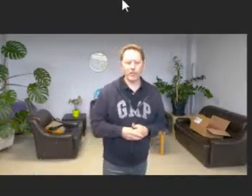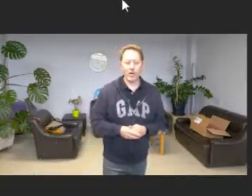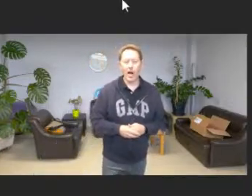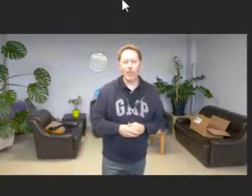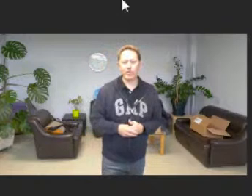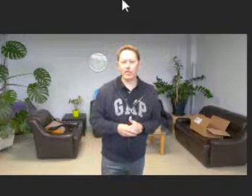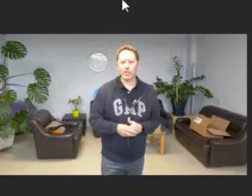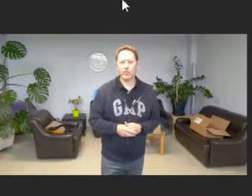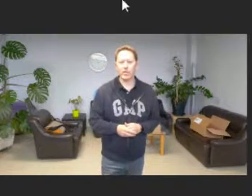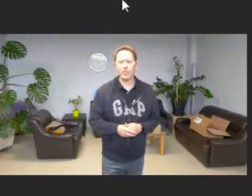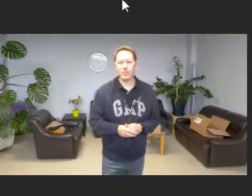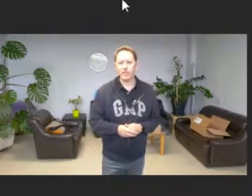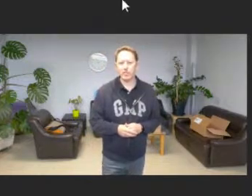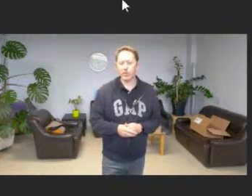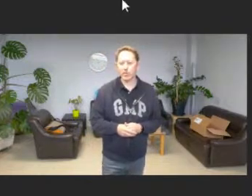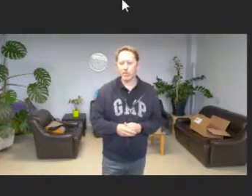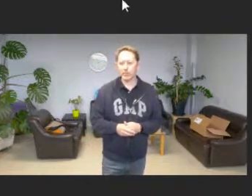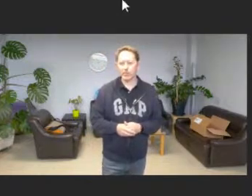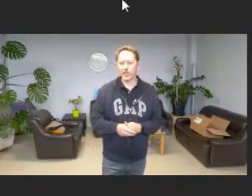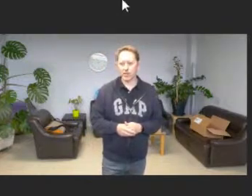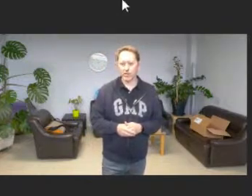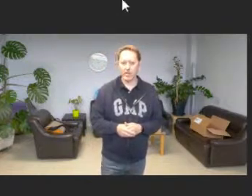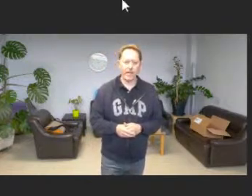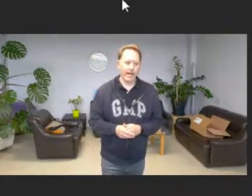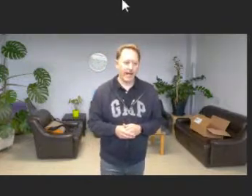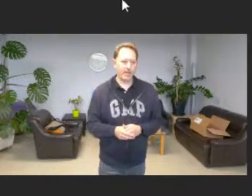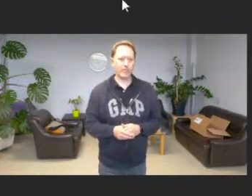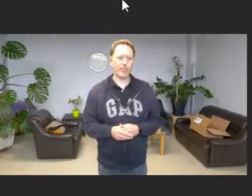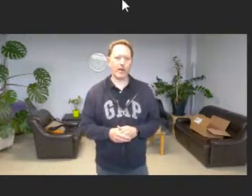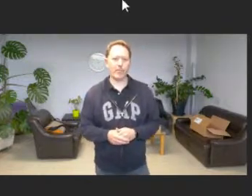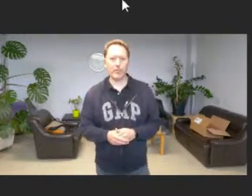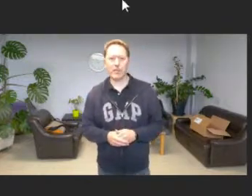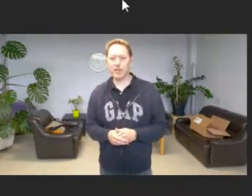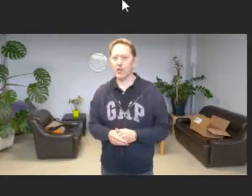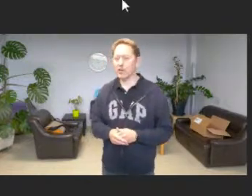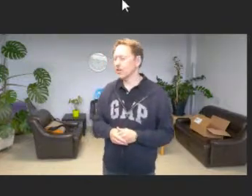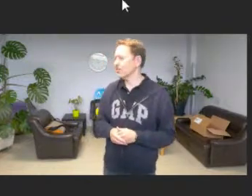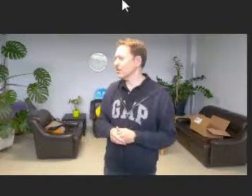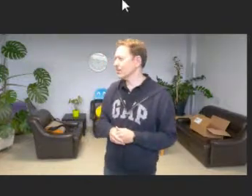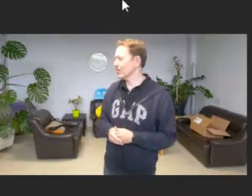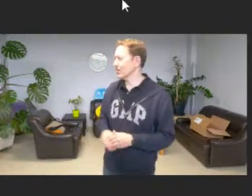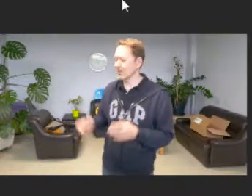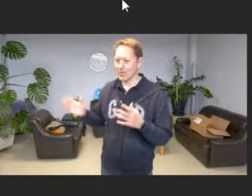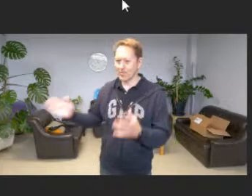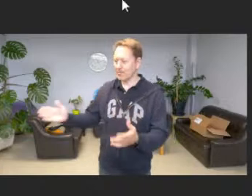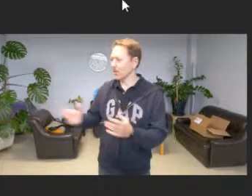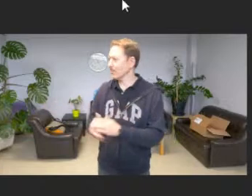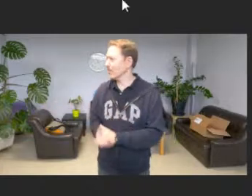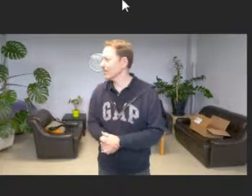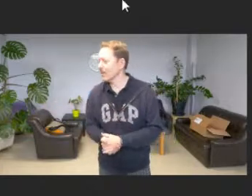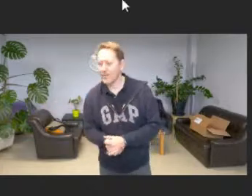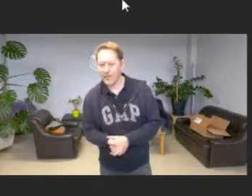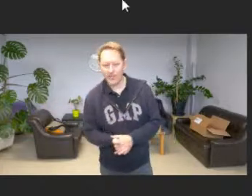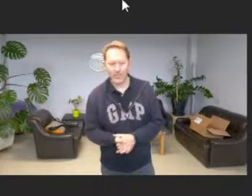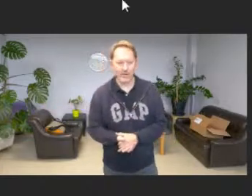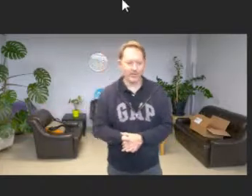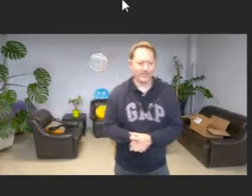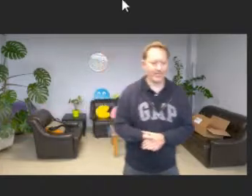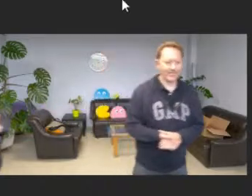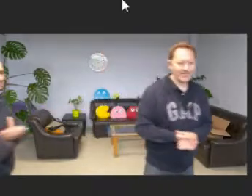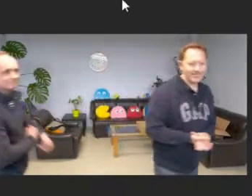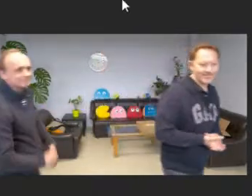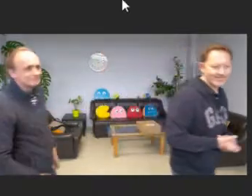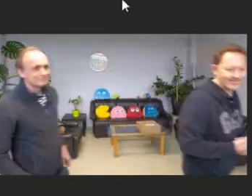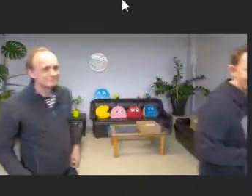an overview how we started to implement the project with Azure and with the technologies we are using. So Peter, please take it away from